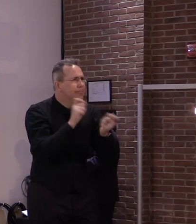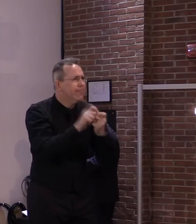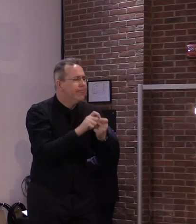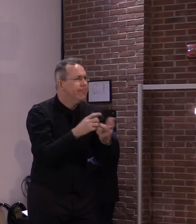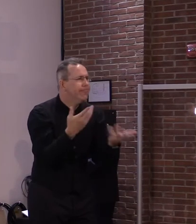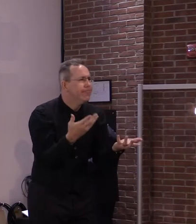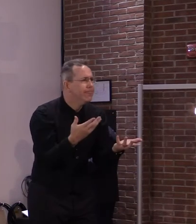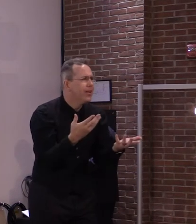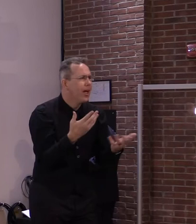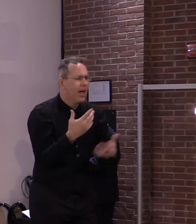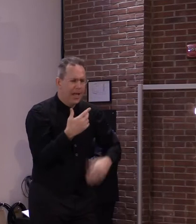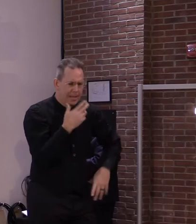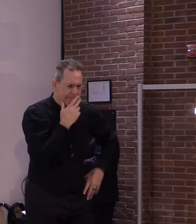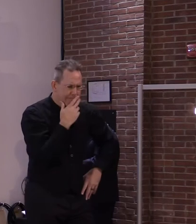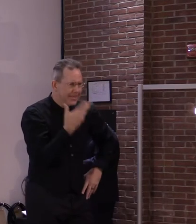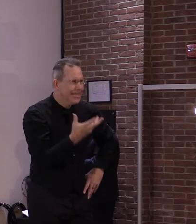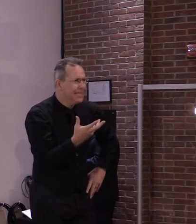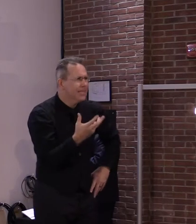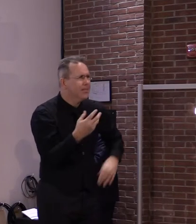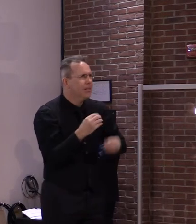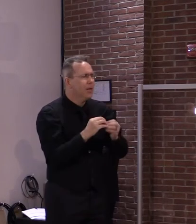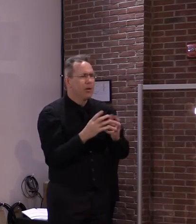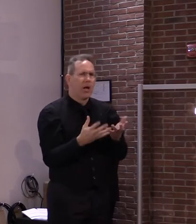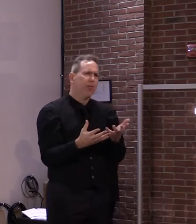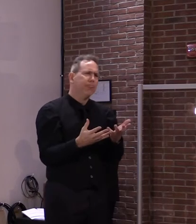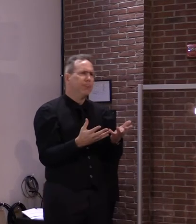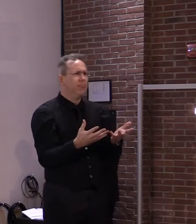um probably